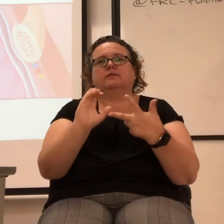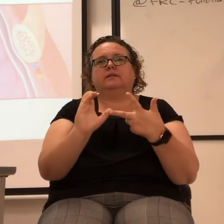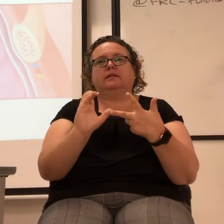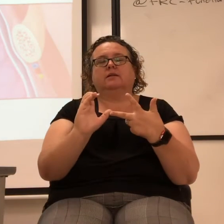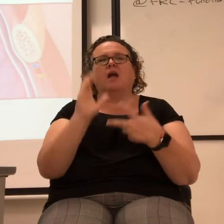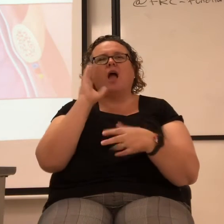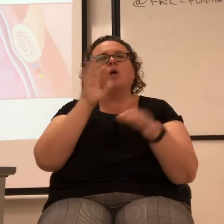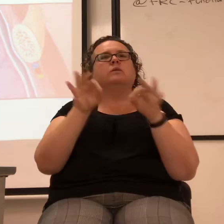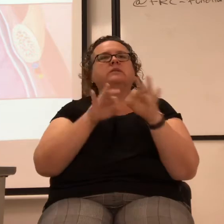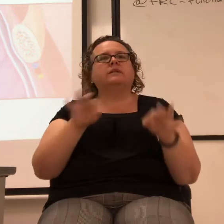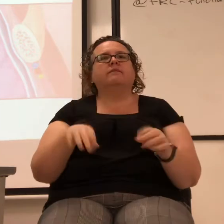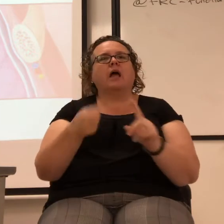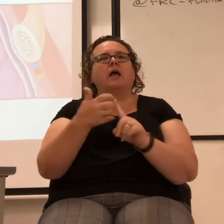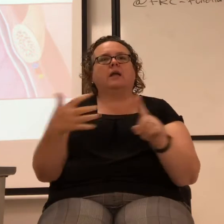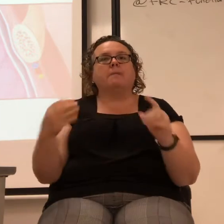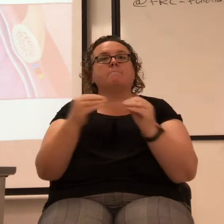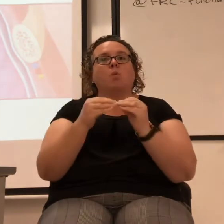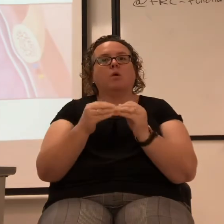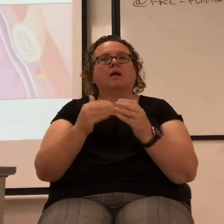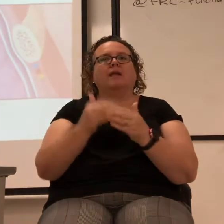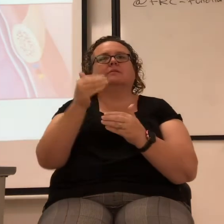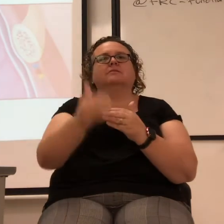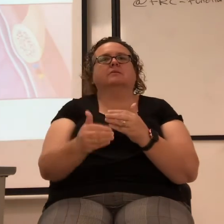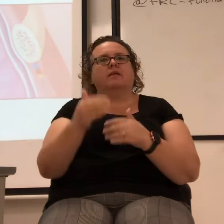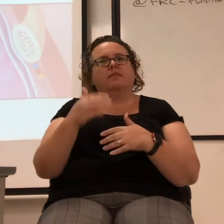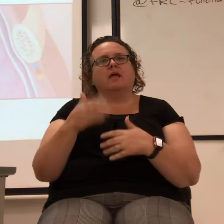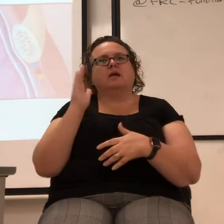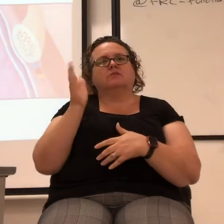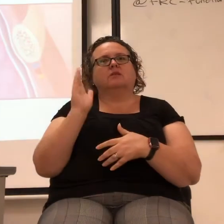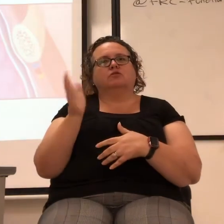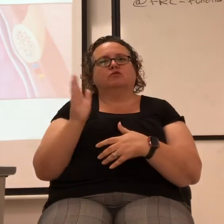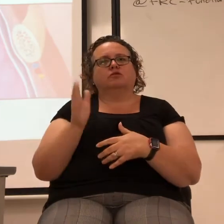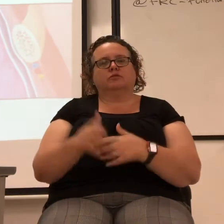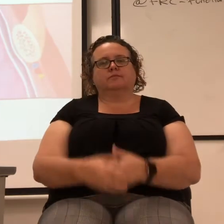I'll define it more in another lecture.